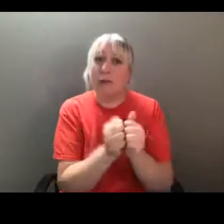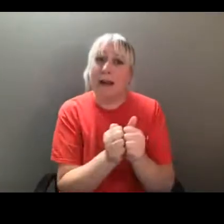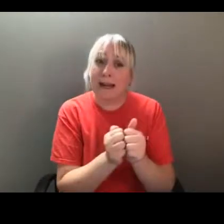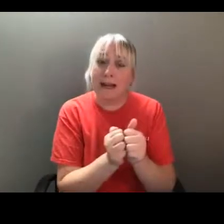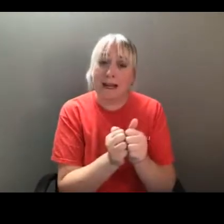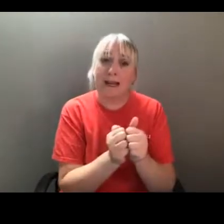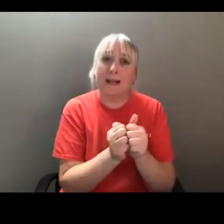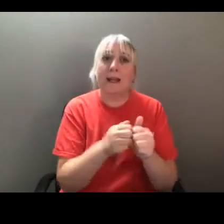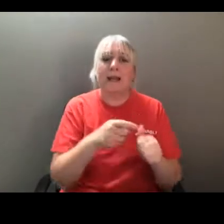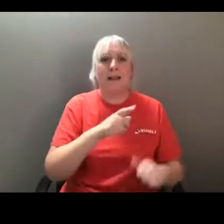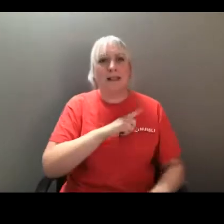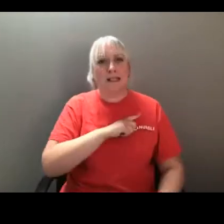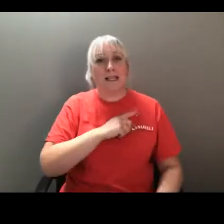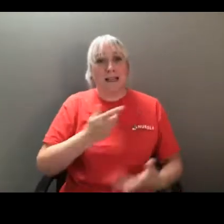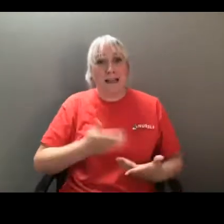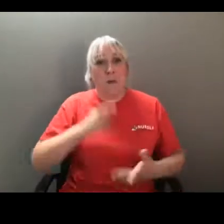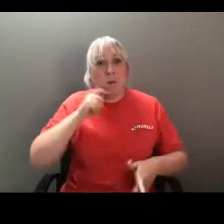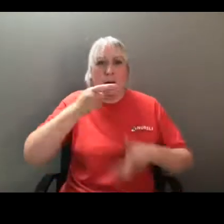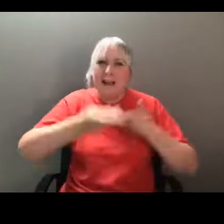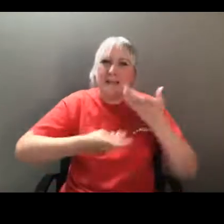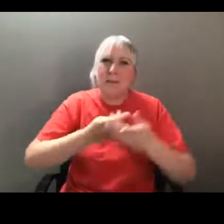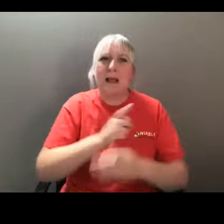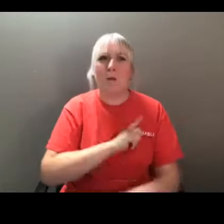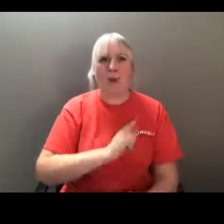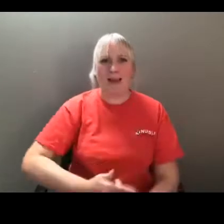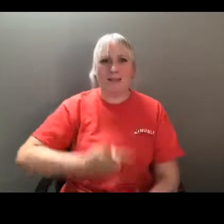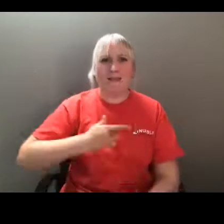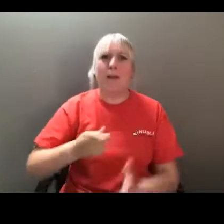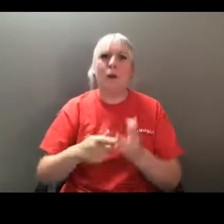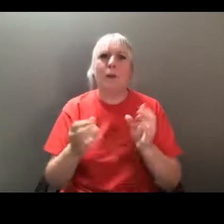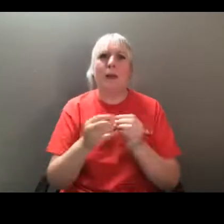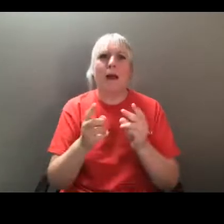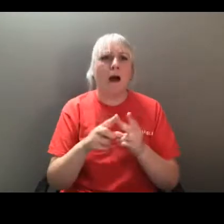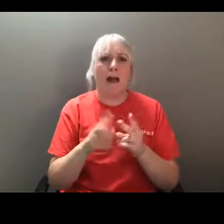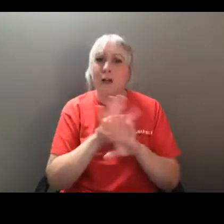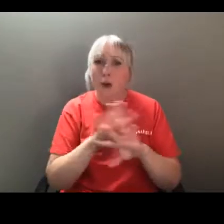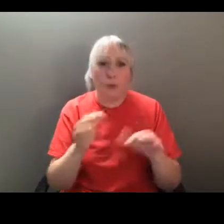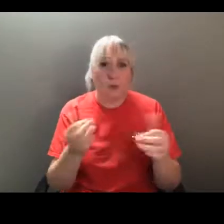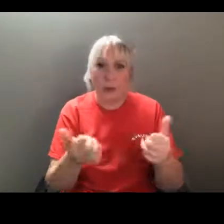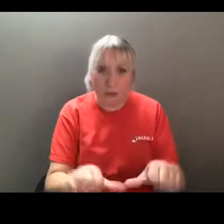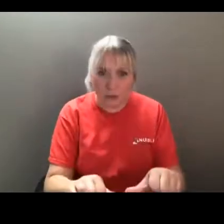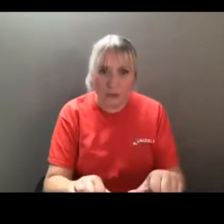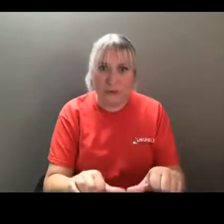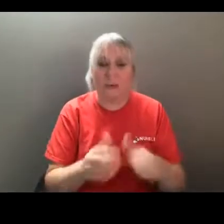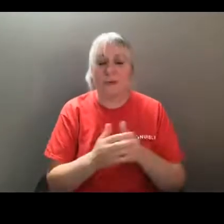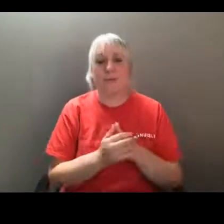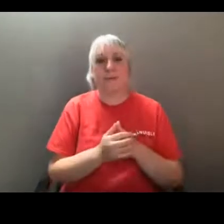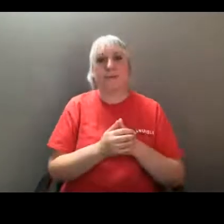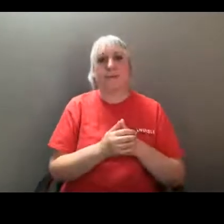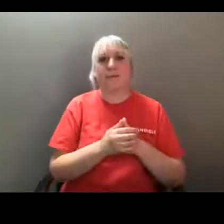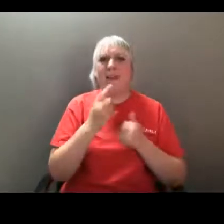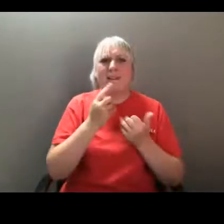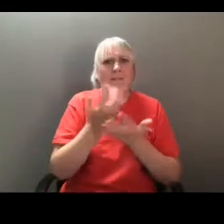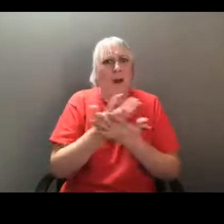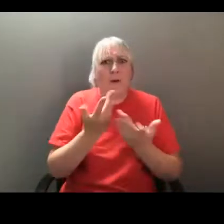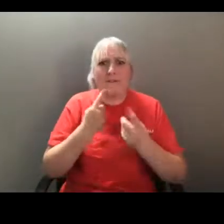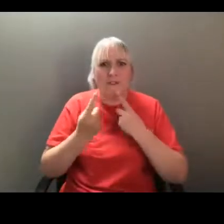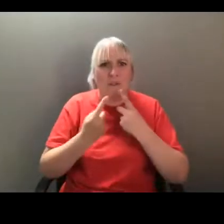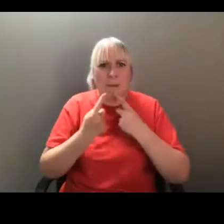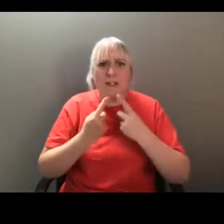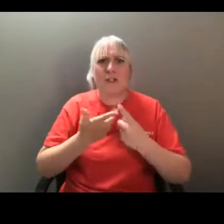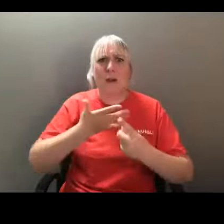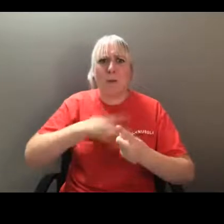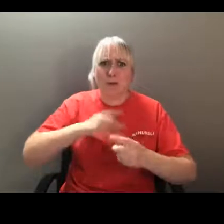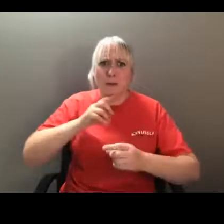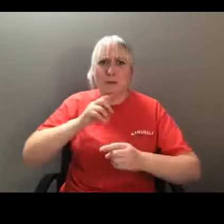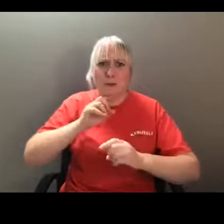detail on why I don't think it's the solution we're looking for. But there's a lot to talk about when it comes to UBI, so I will try and focus on why I don't